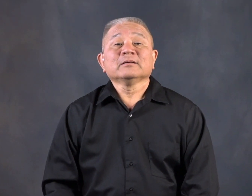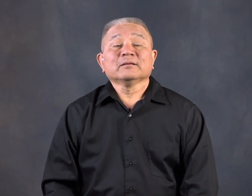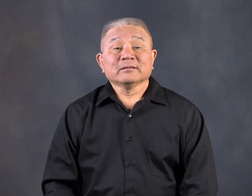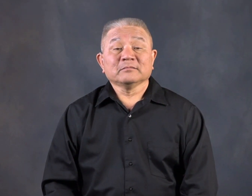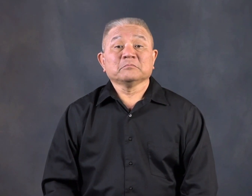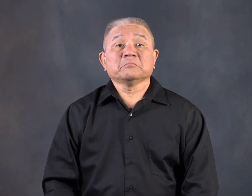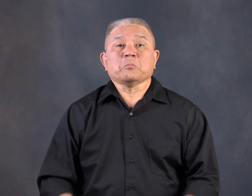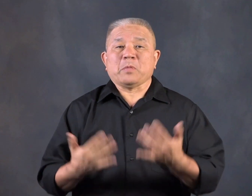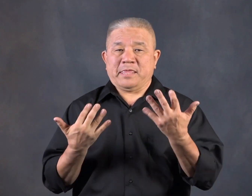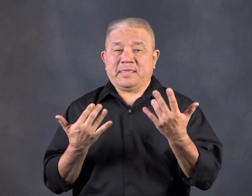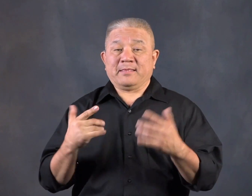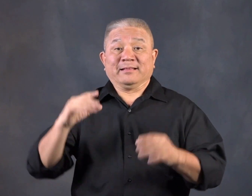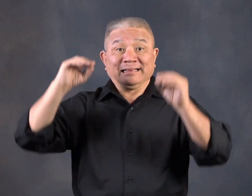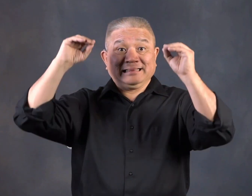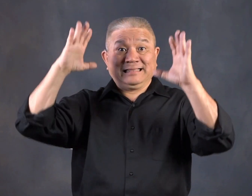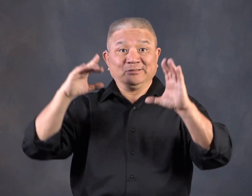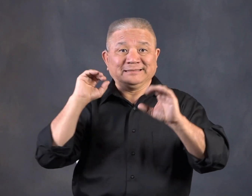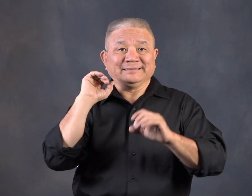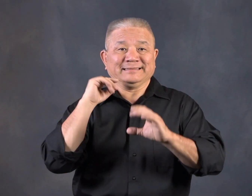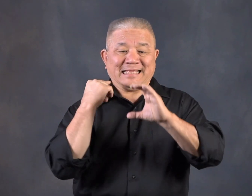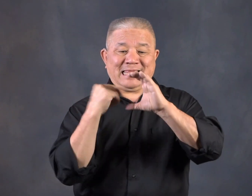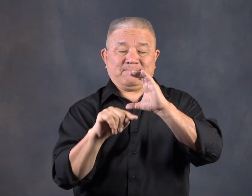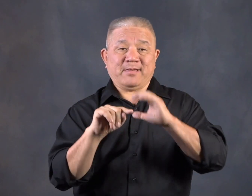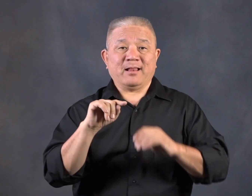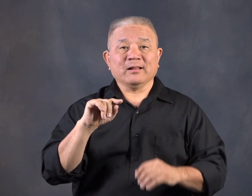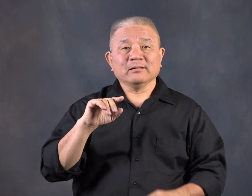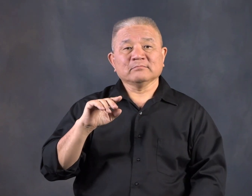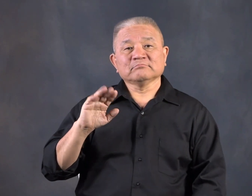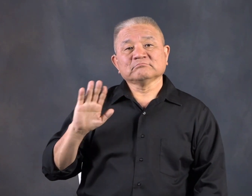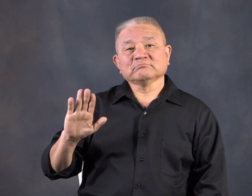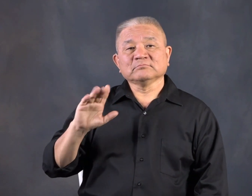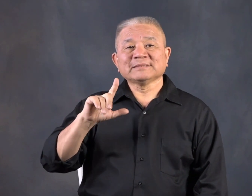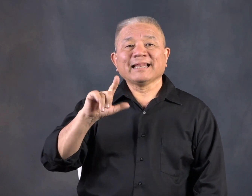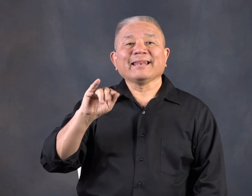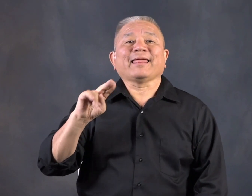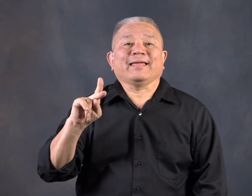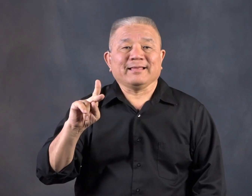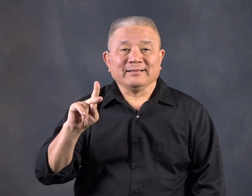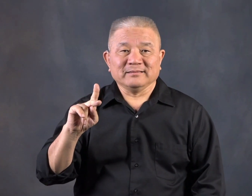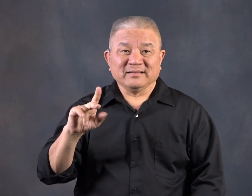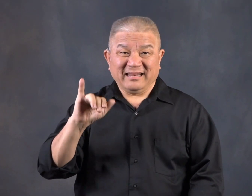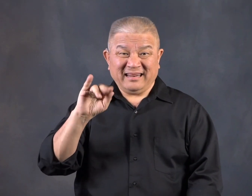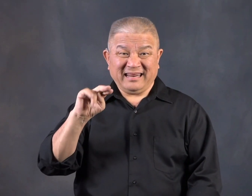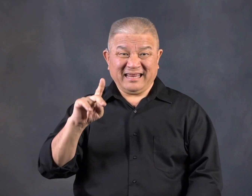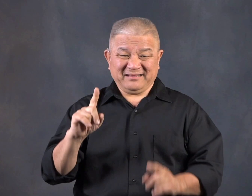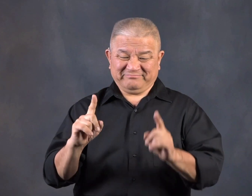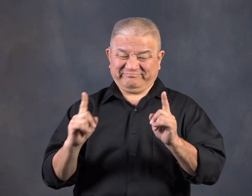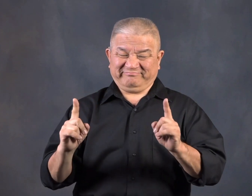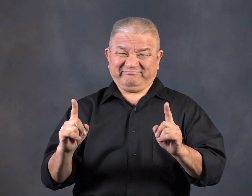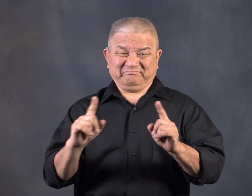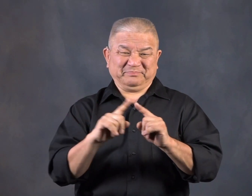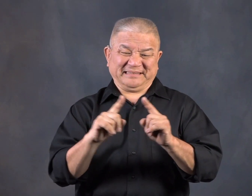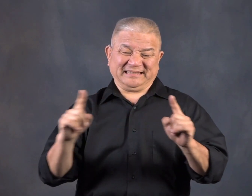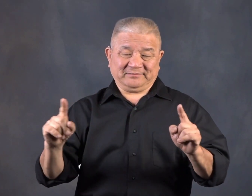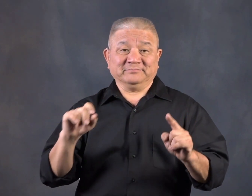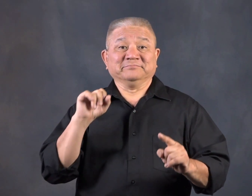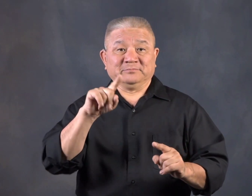The teacher will send you an email link. The link might be pretty long, but that's okay. Once you get it, you